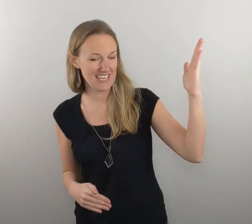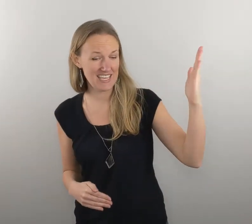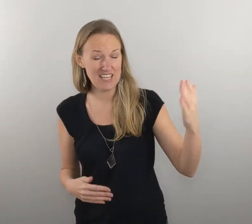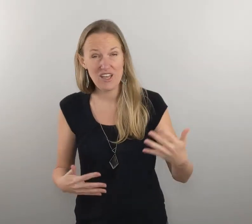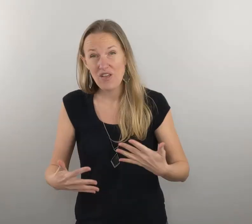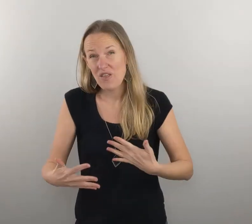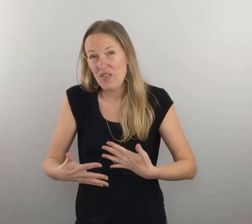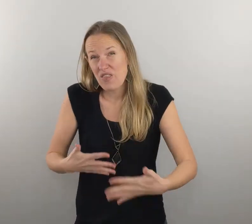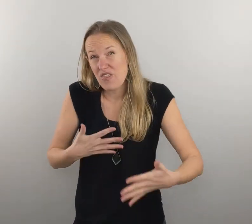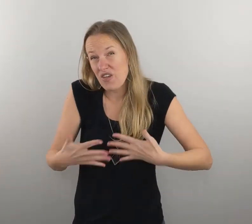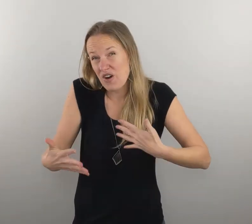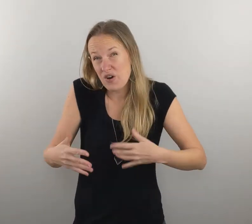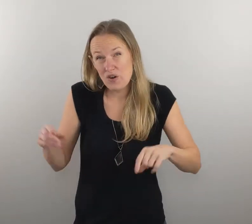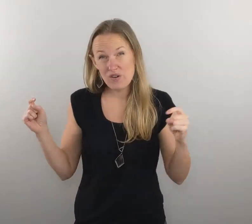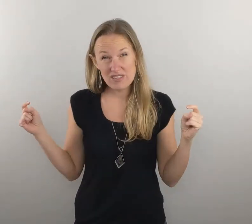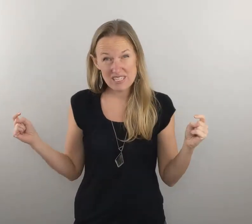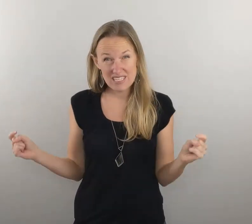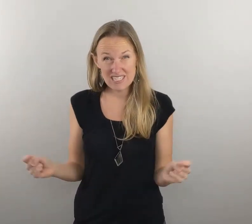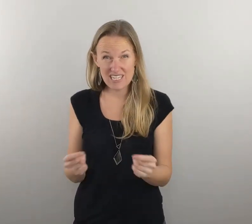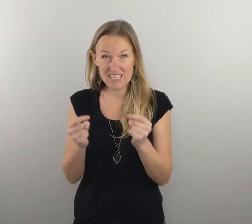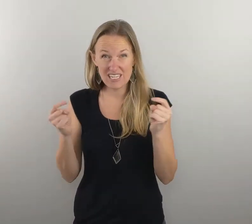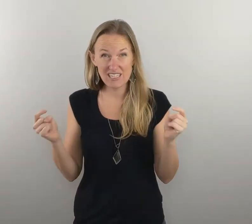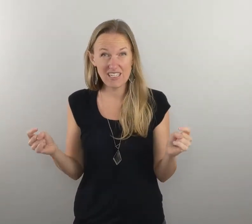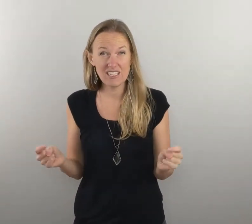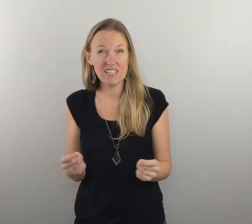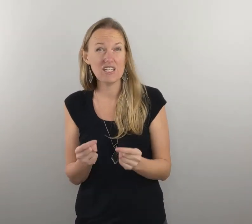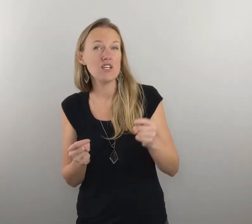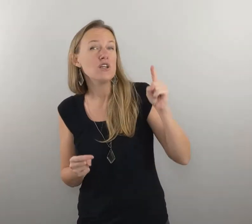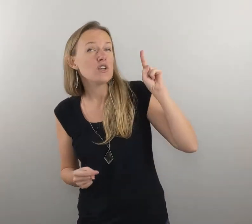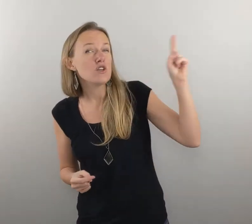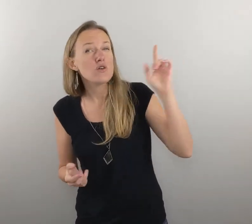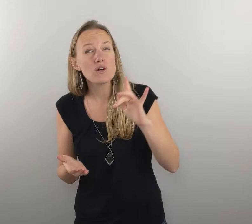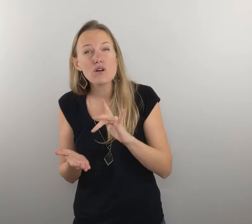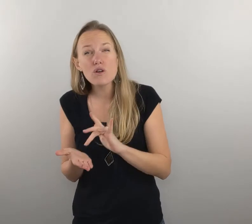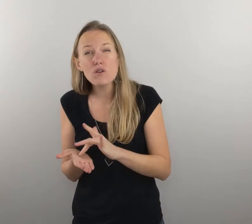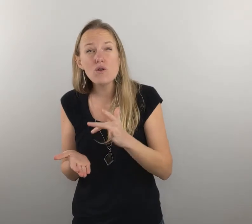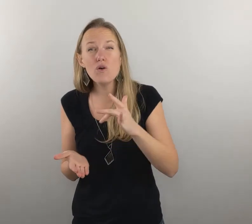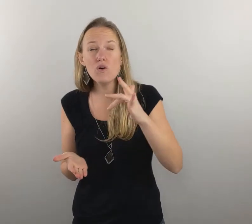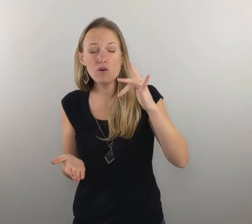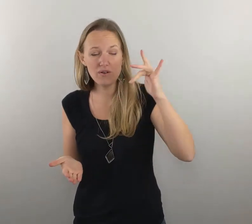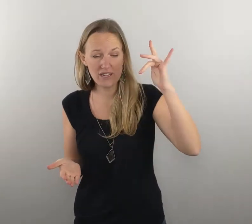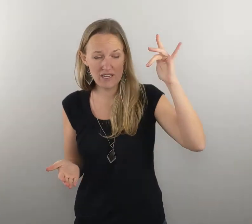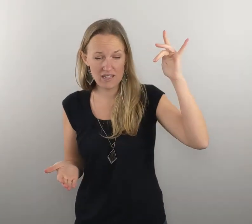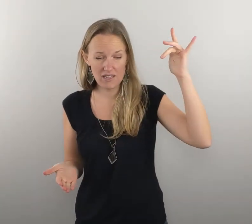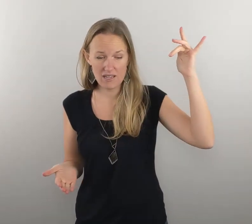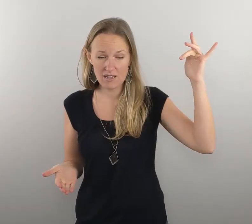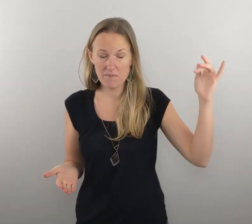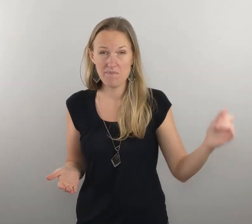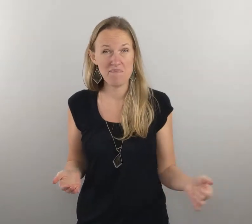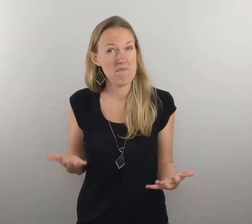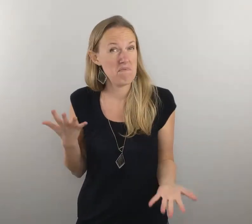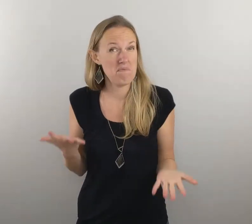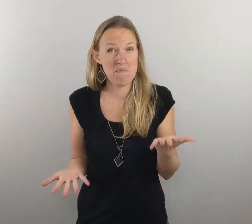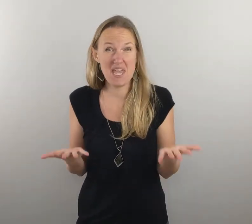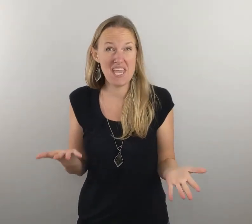thee, though the sin, your glory